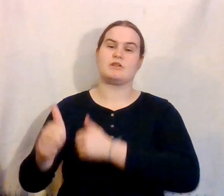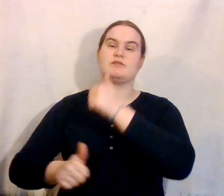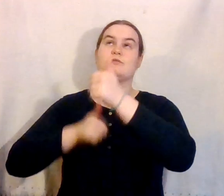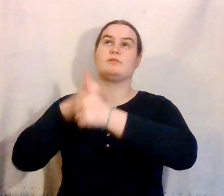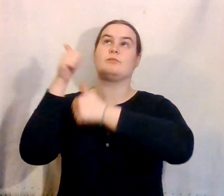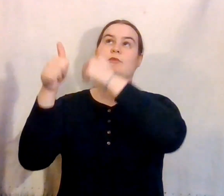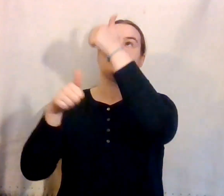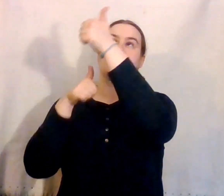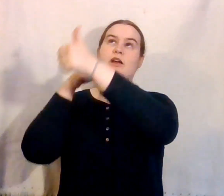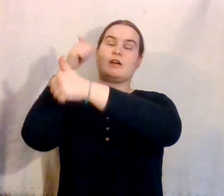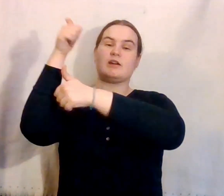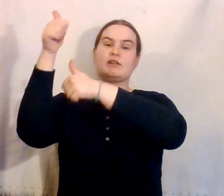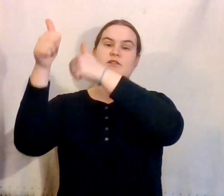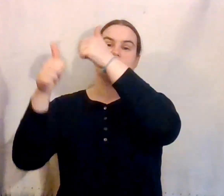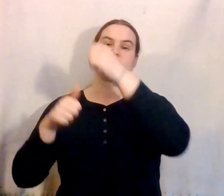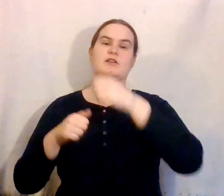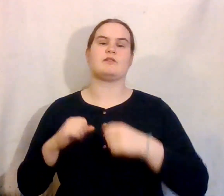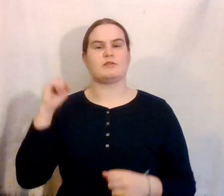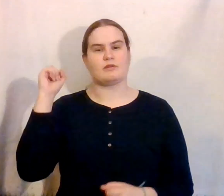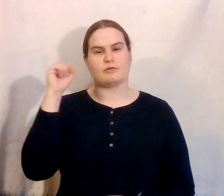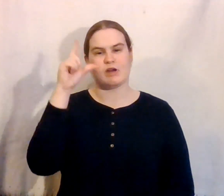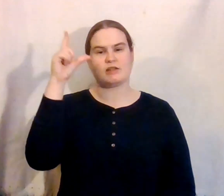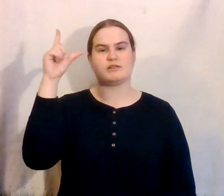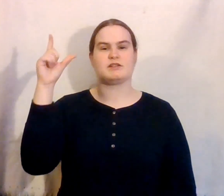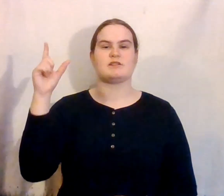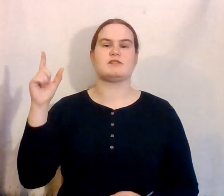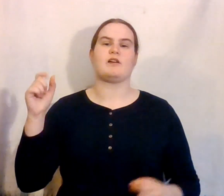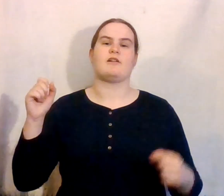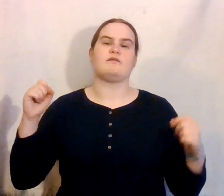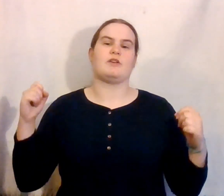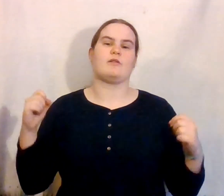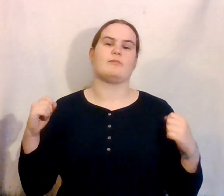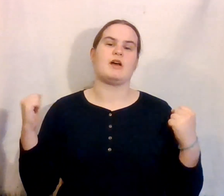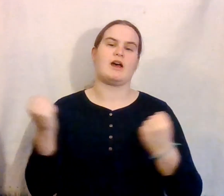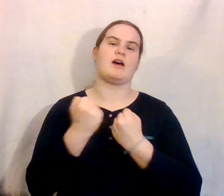to praise the wonders of your